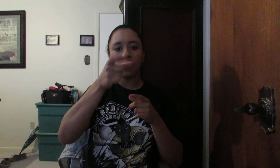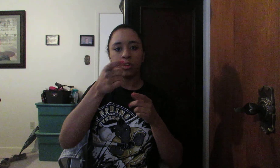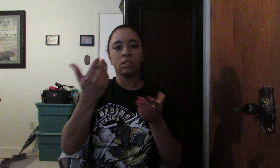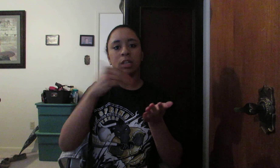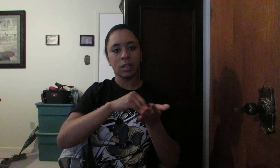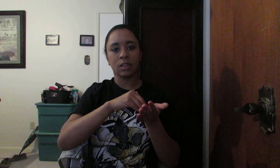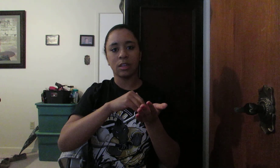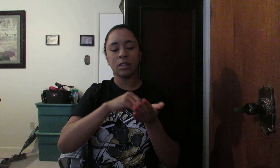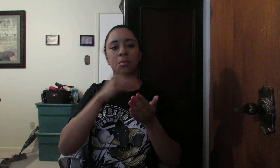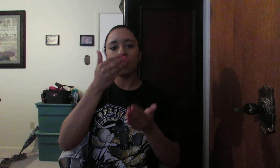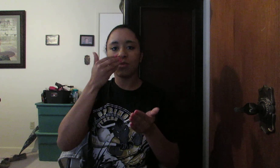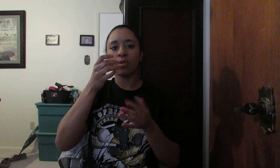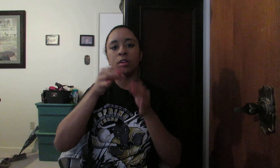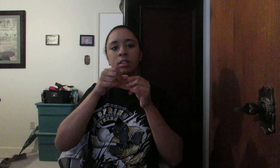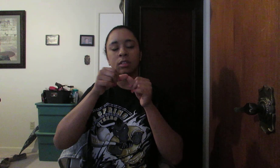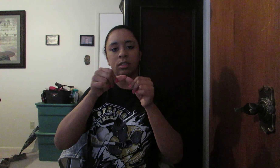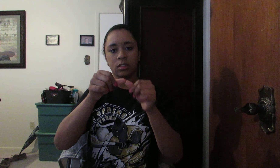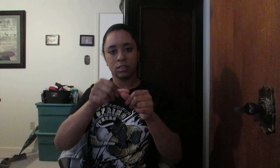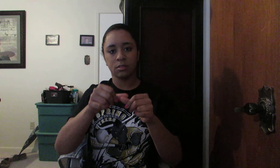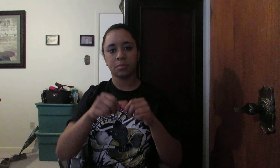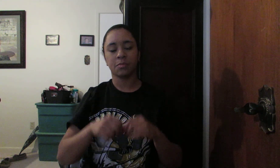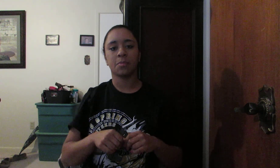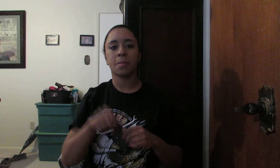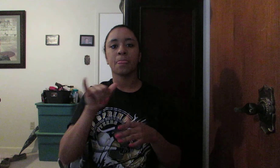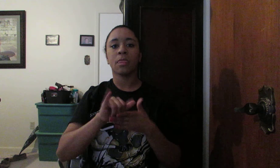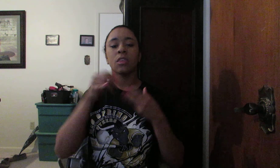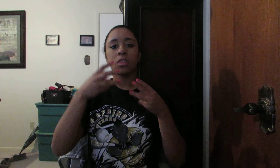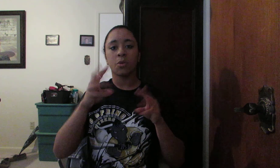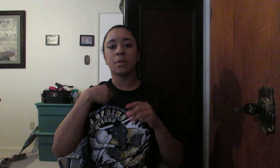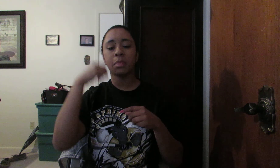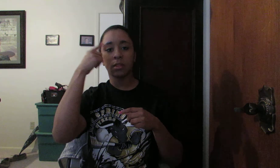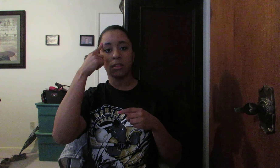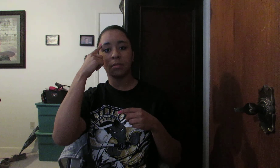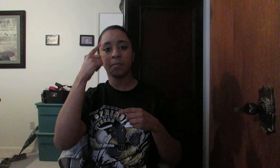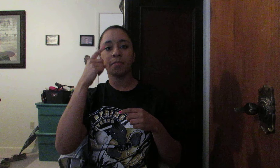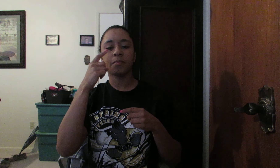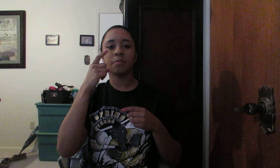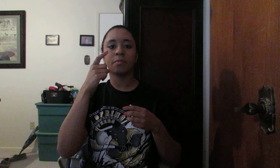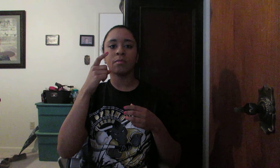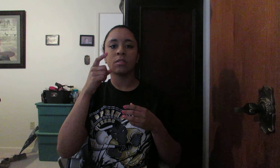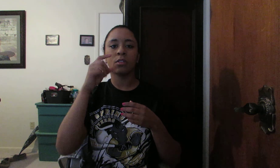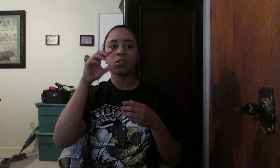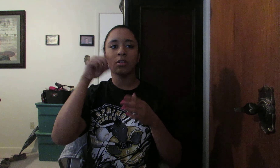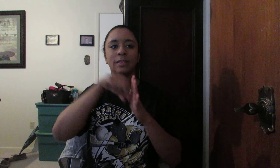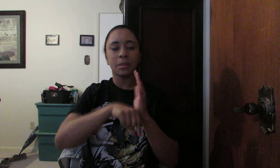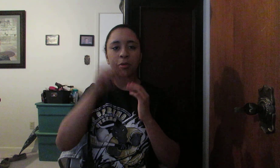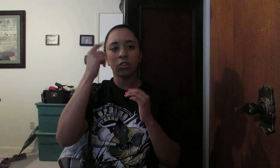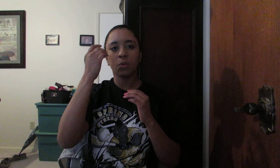re-watch before they continue. And that way, I think there can be some deeper understanding about the reasons why we're doing